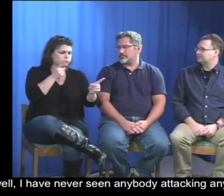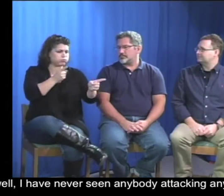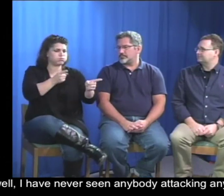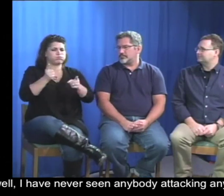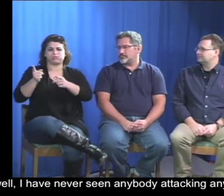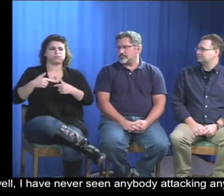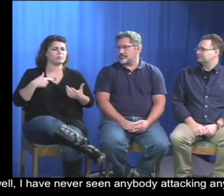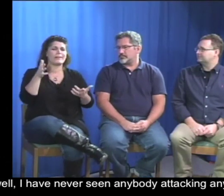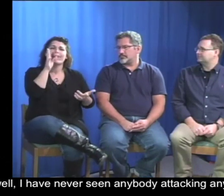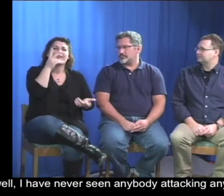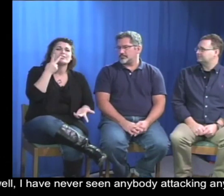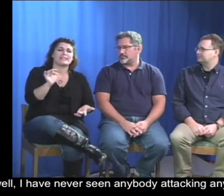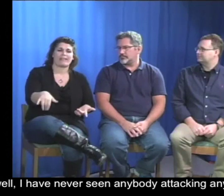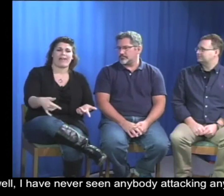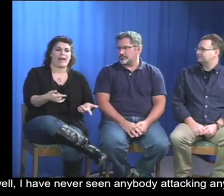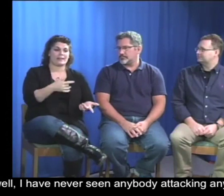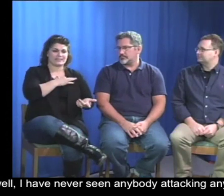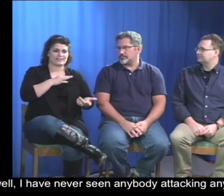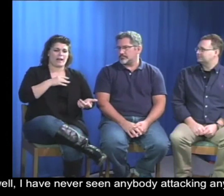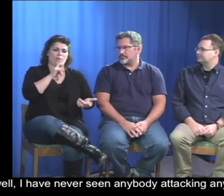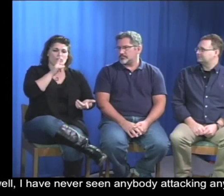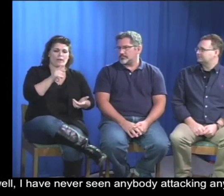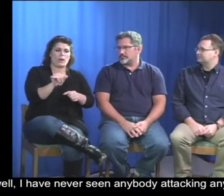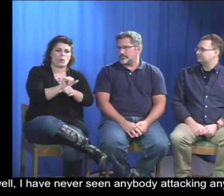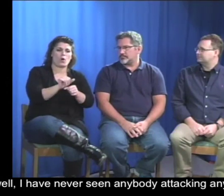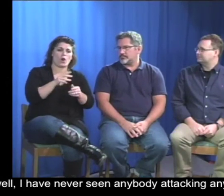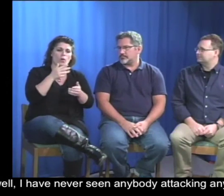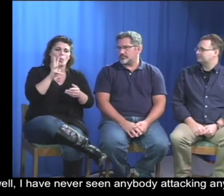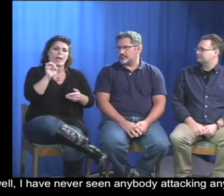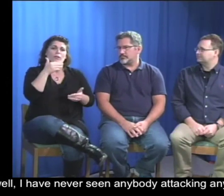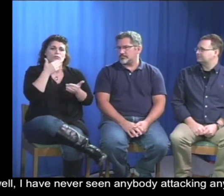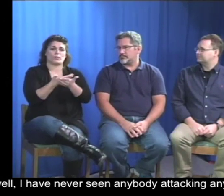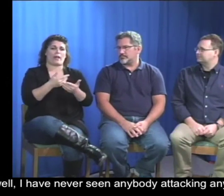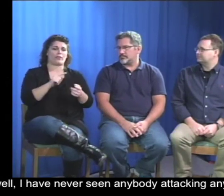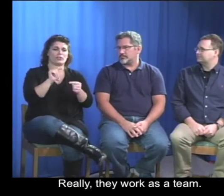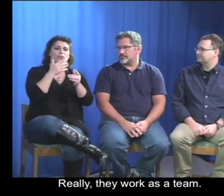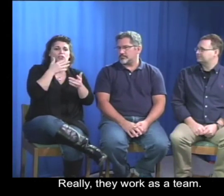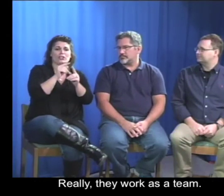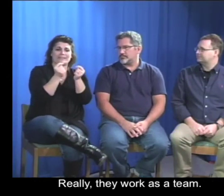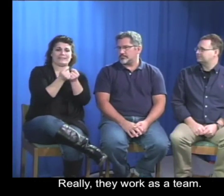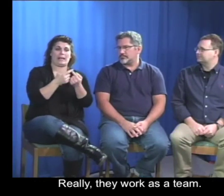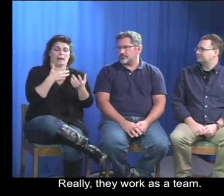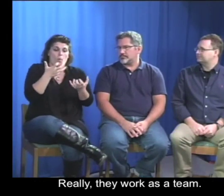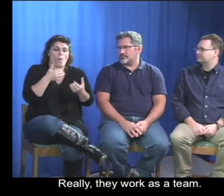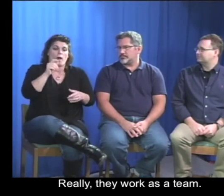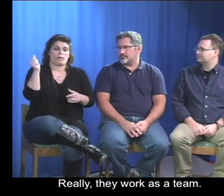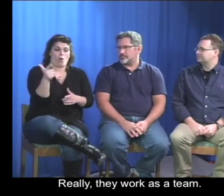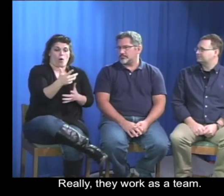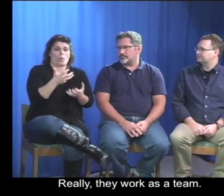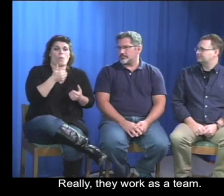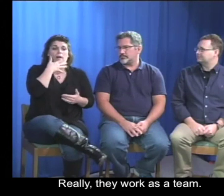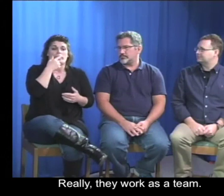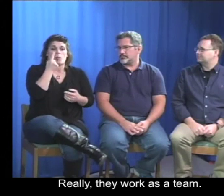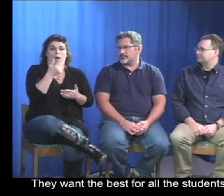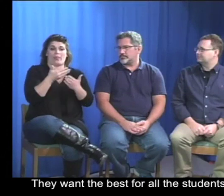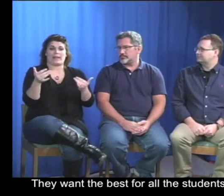never seen anybody attacking anybody here. Really, they work as a team. They want the